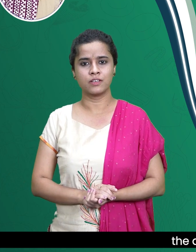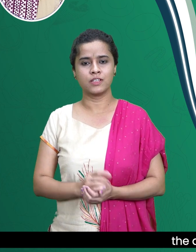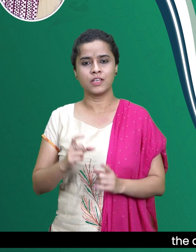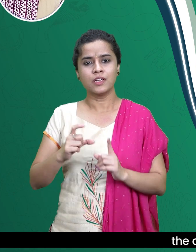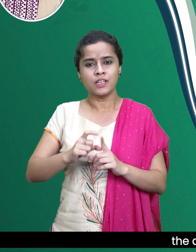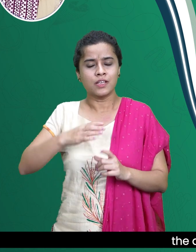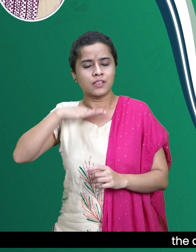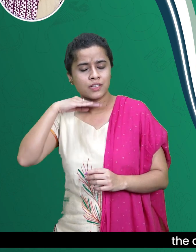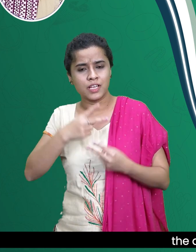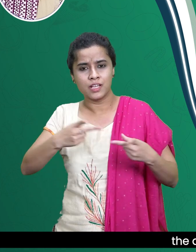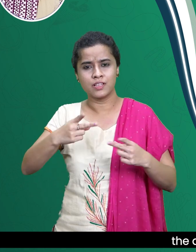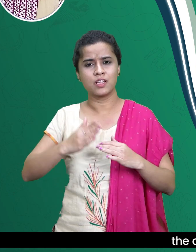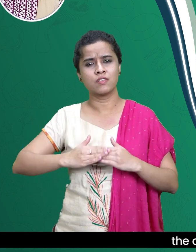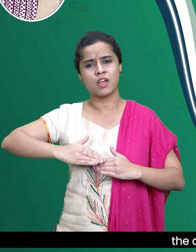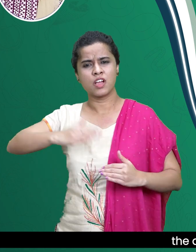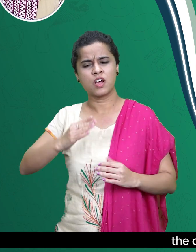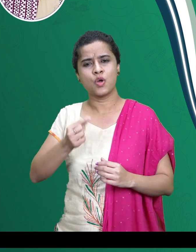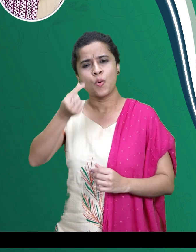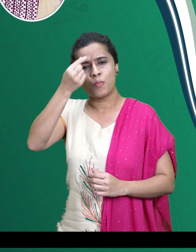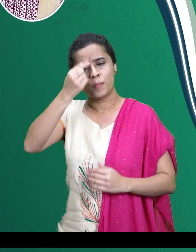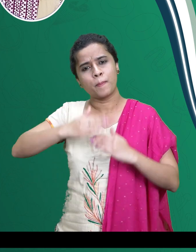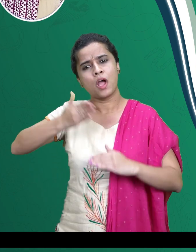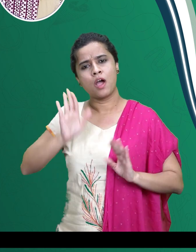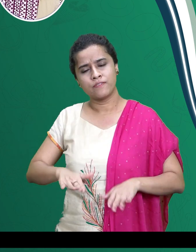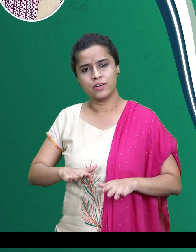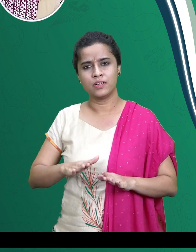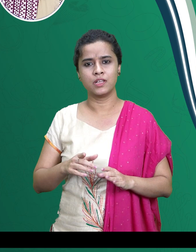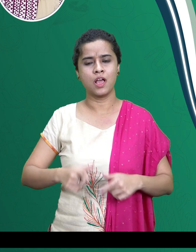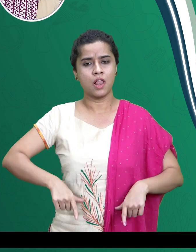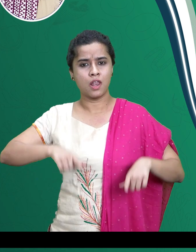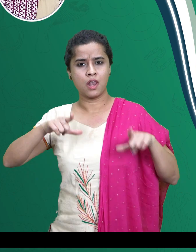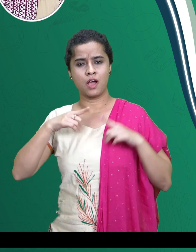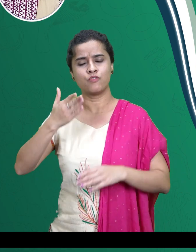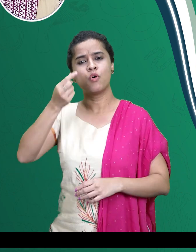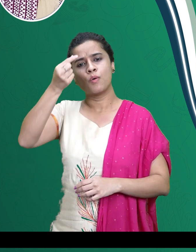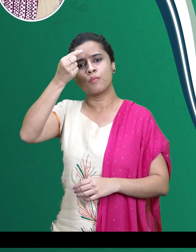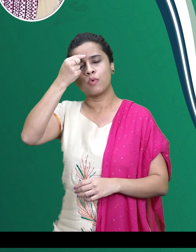disease can be severe enough to be life-threatening.